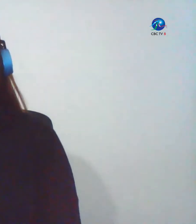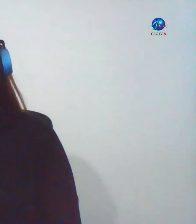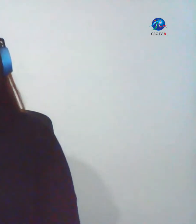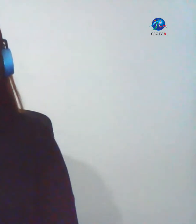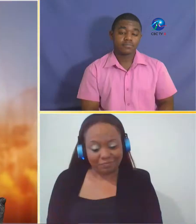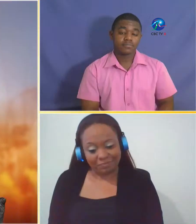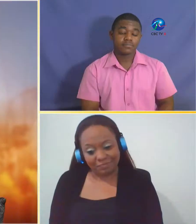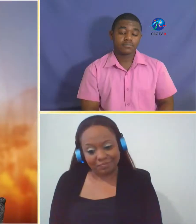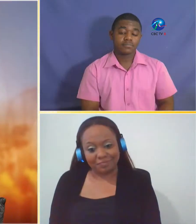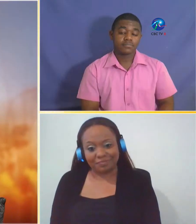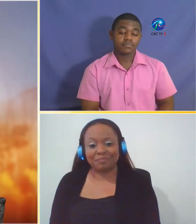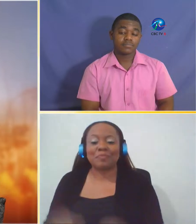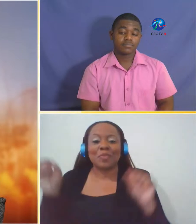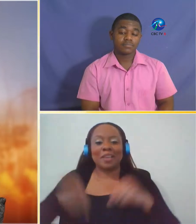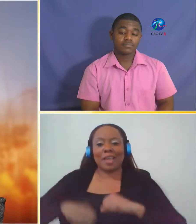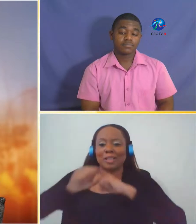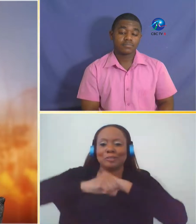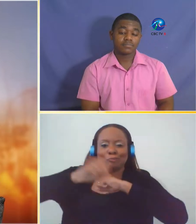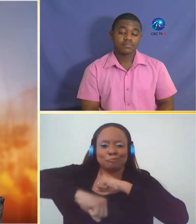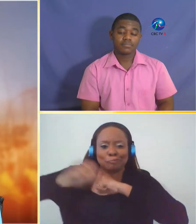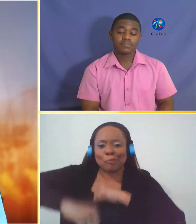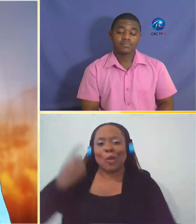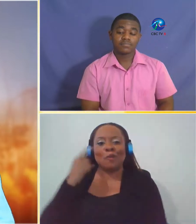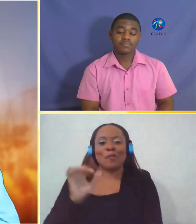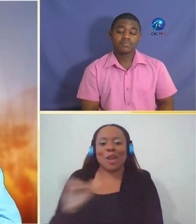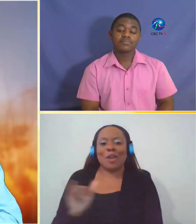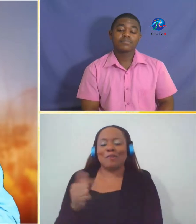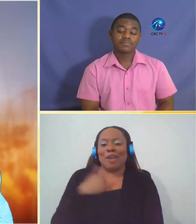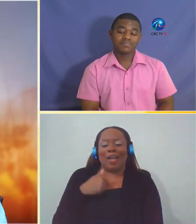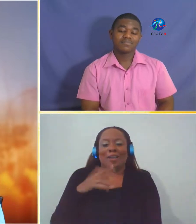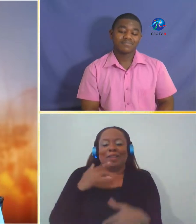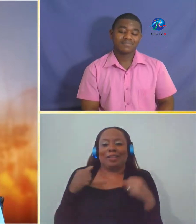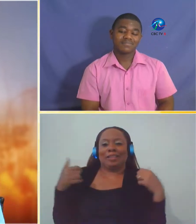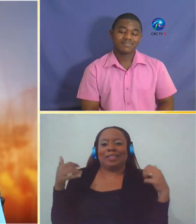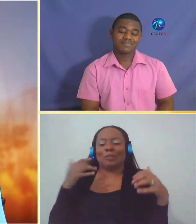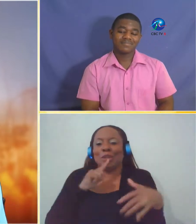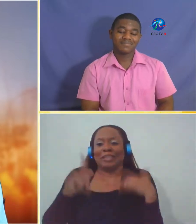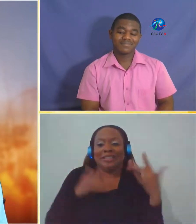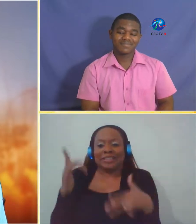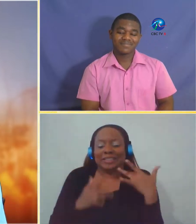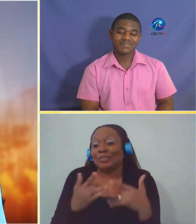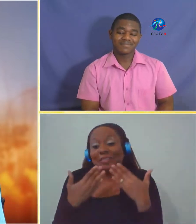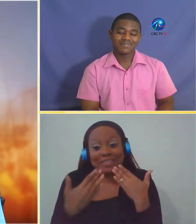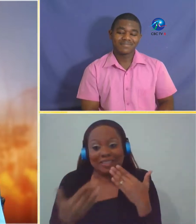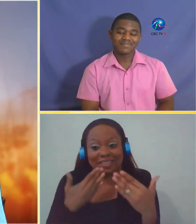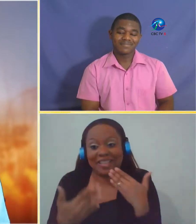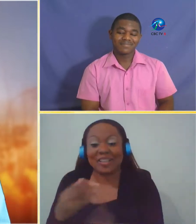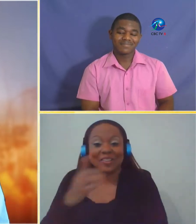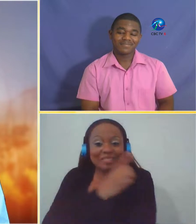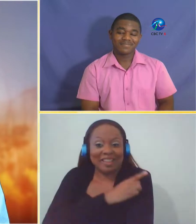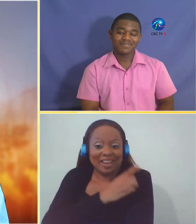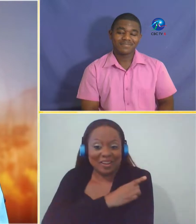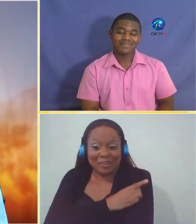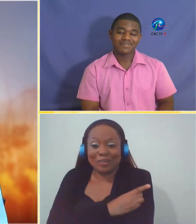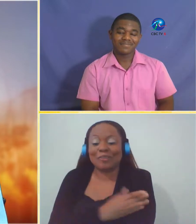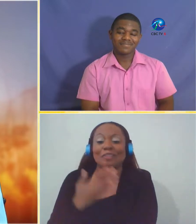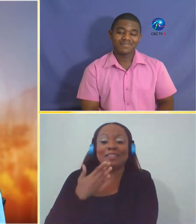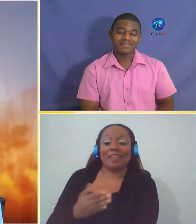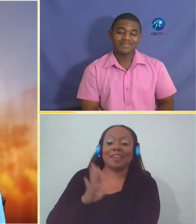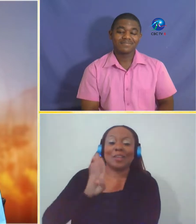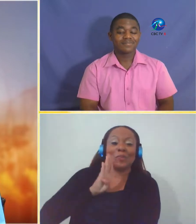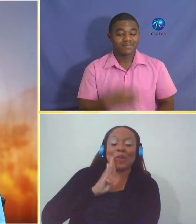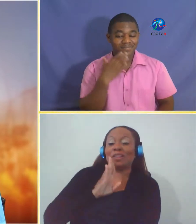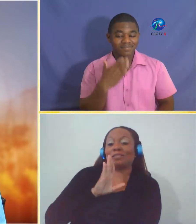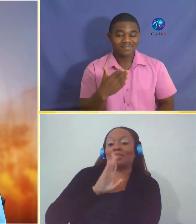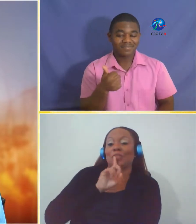We could talk about this forever. You have me trembling with excitement indeed. Thank you so much, Dario. Thank you so much, Bonnie, for joining us this